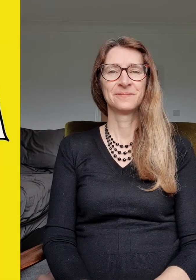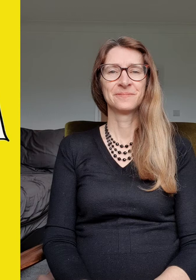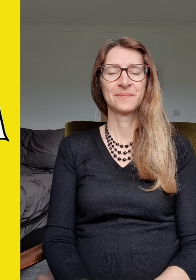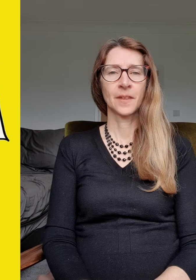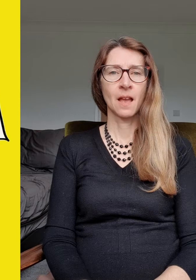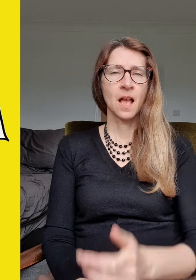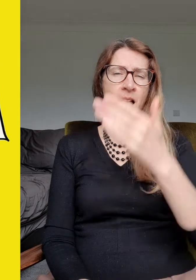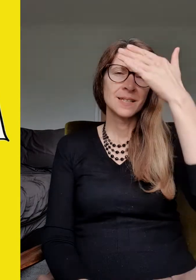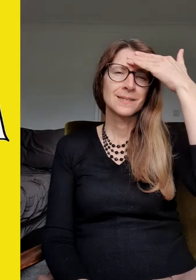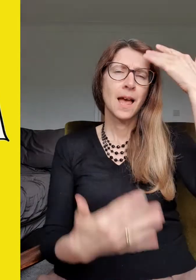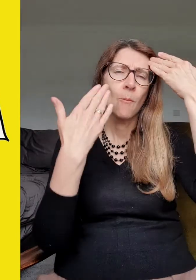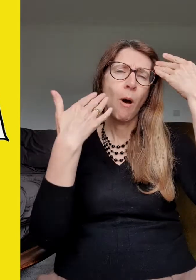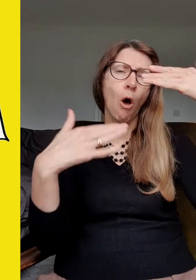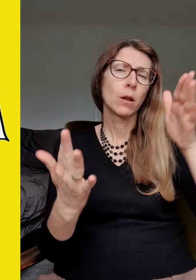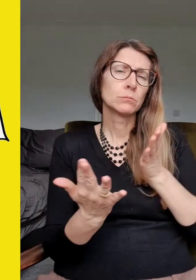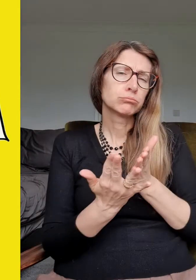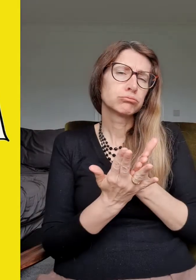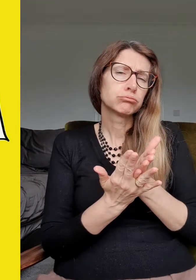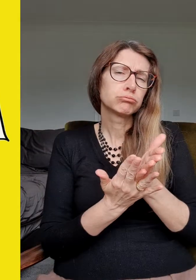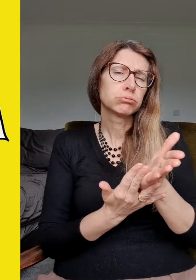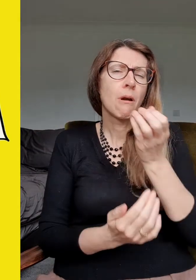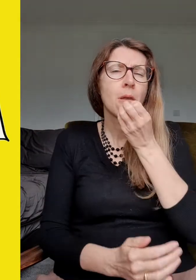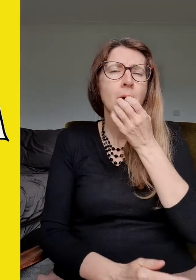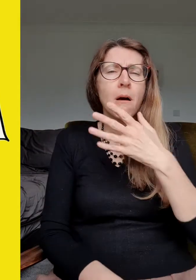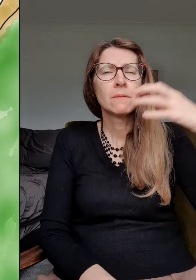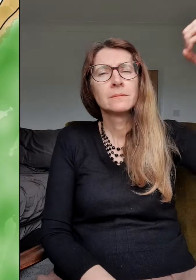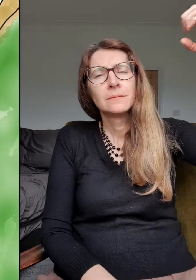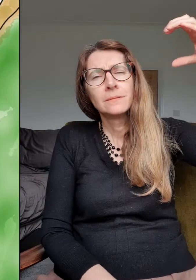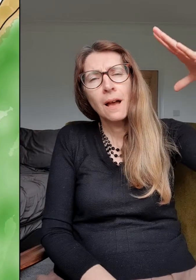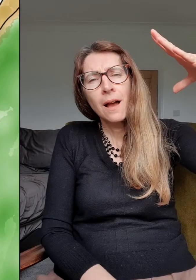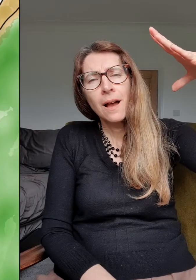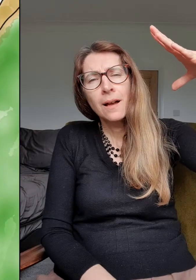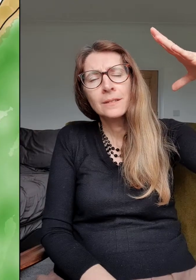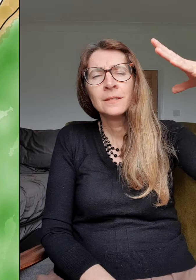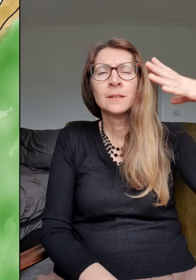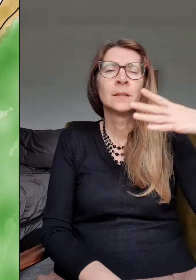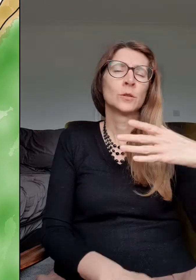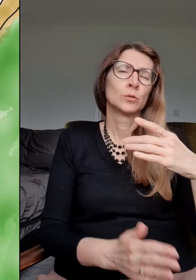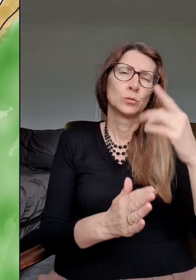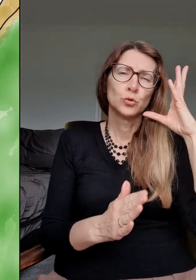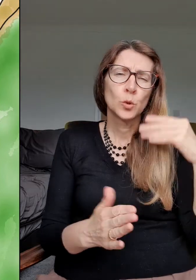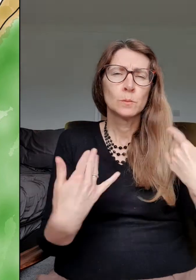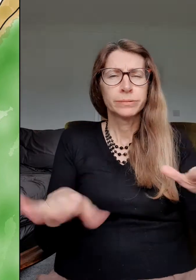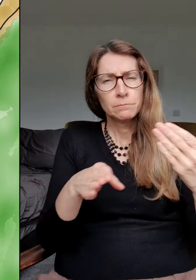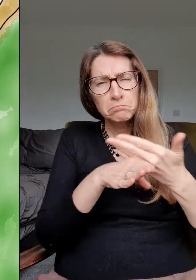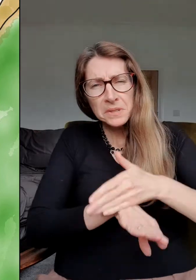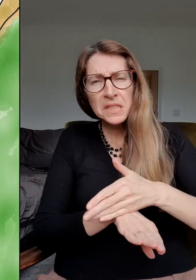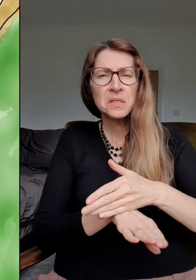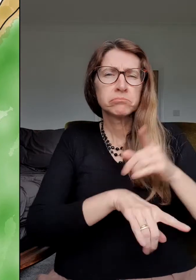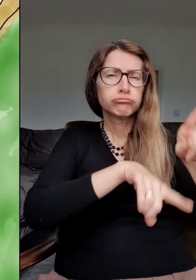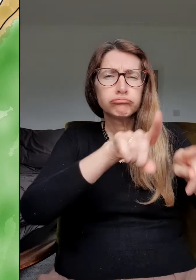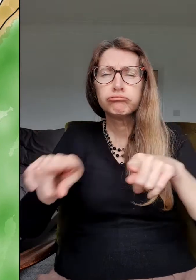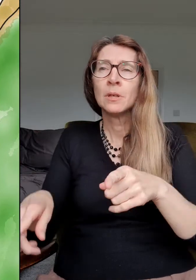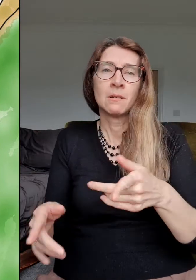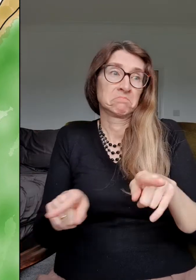The summer holidays had been quite long and sunny. JoJo Gnome had done lots of things with his family. They'd gone